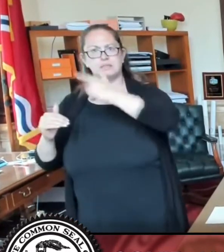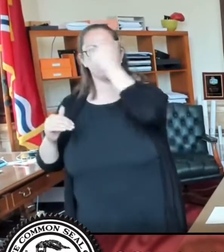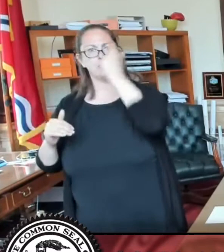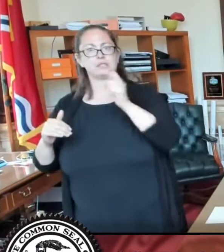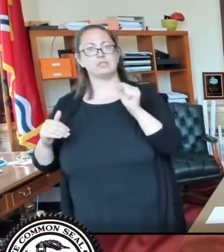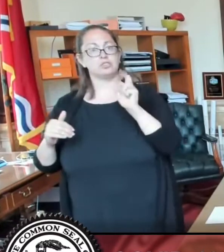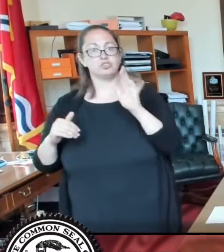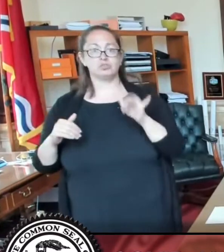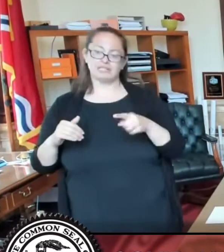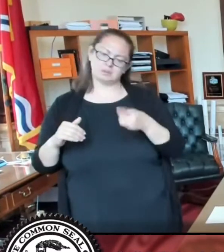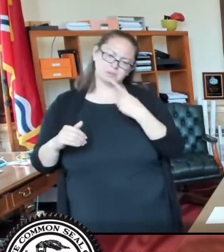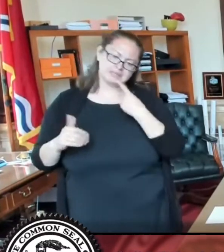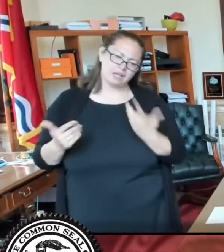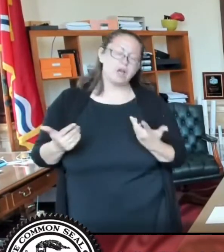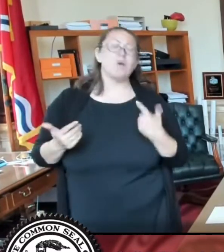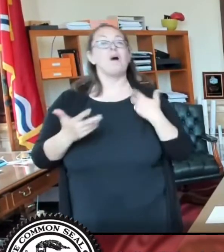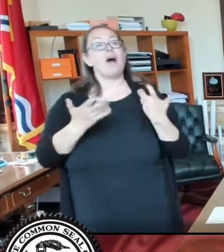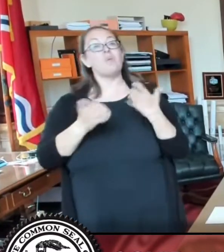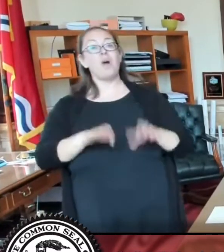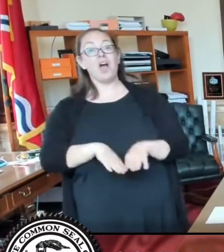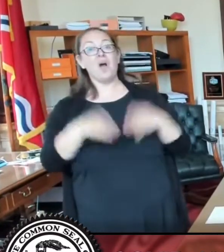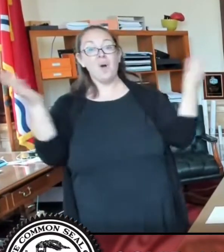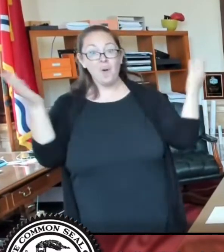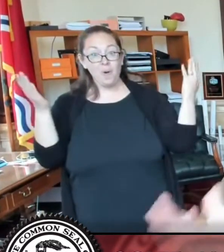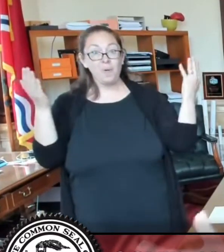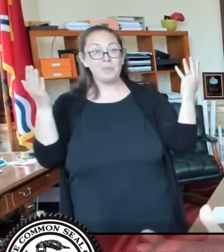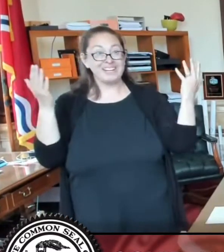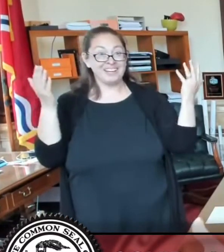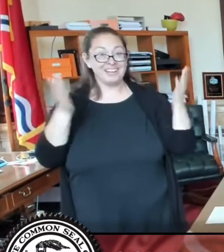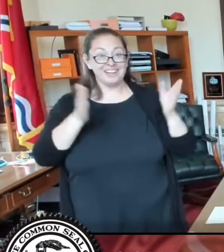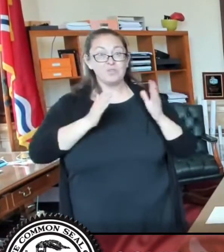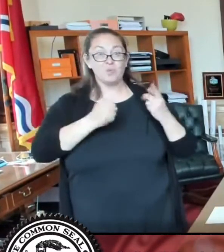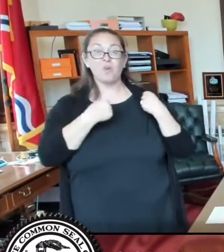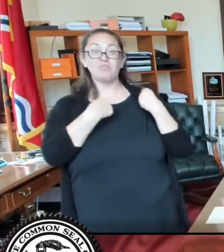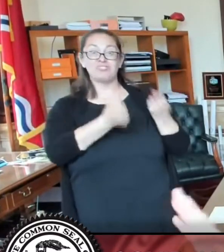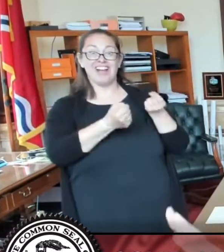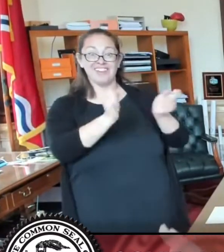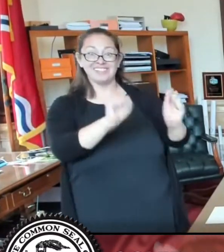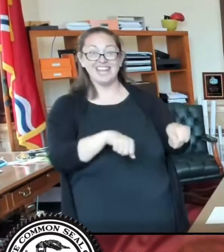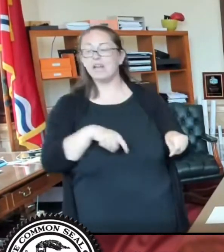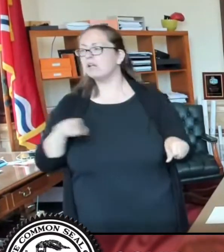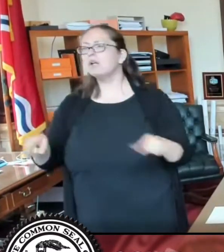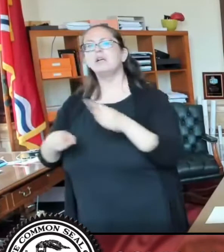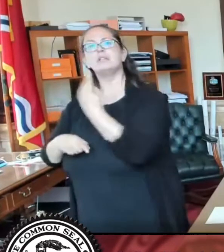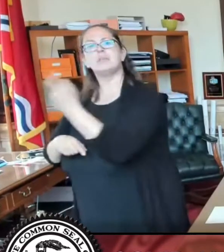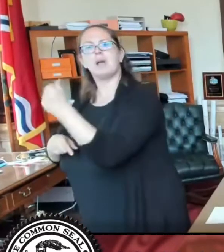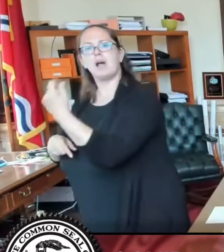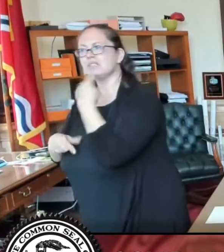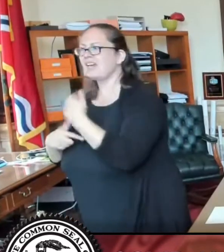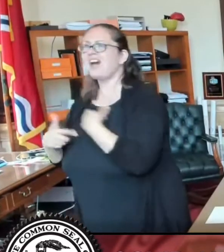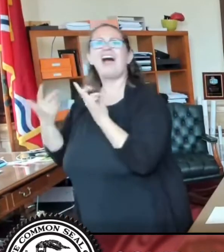as you're saying to me, hey, I want all the roads to be open, there's somebody over here saying, I don't want any of the roads to be open. So we're trying